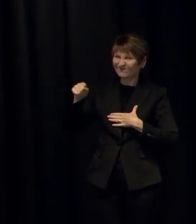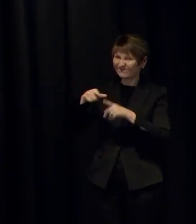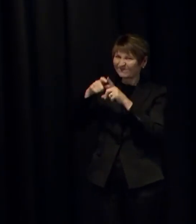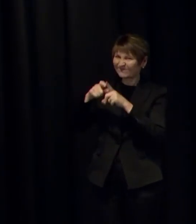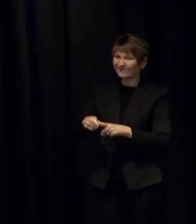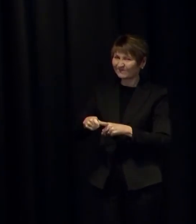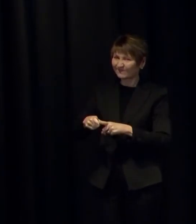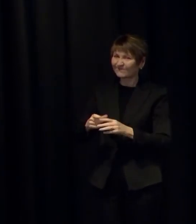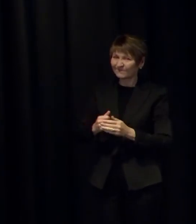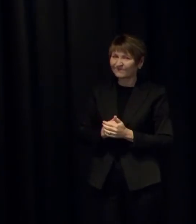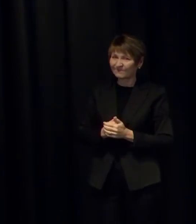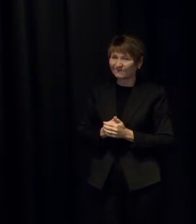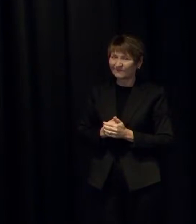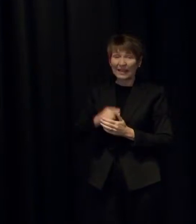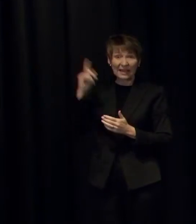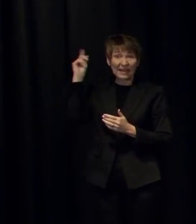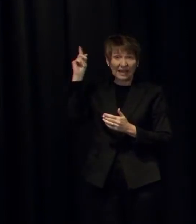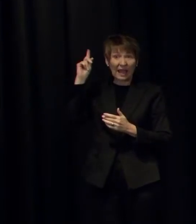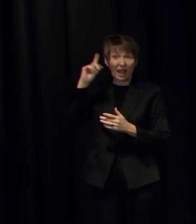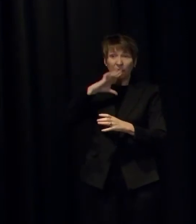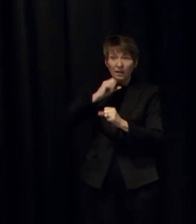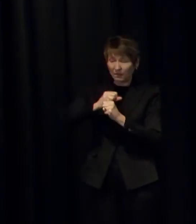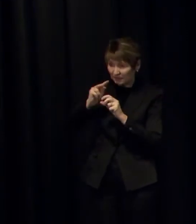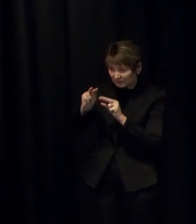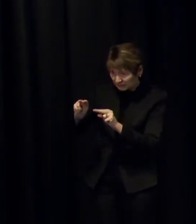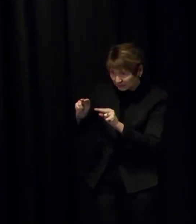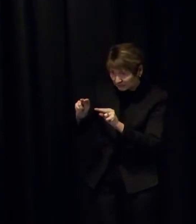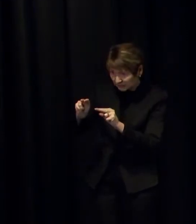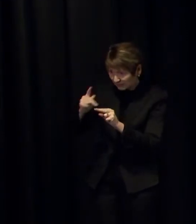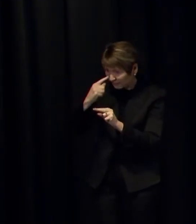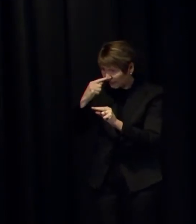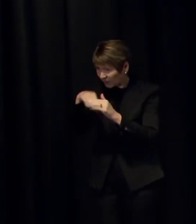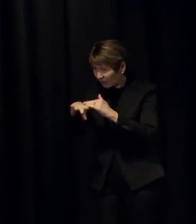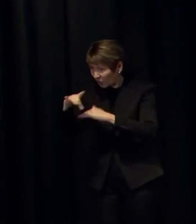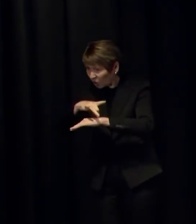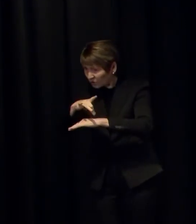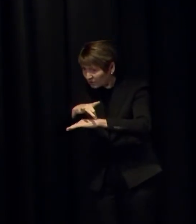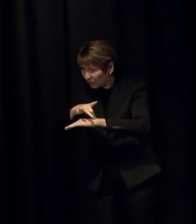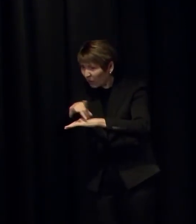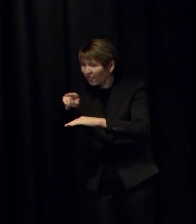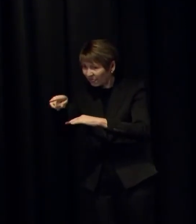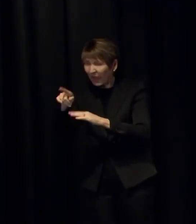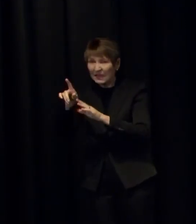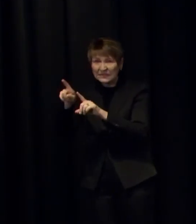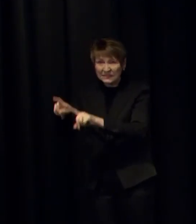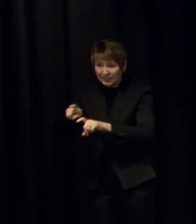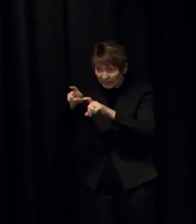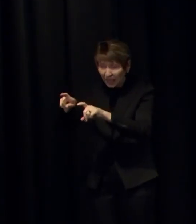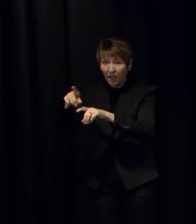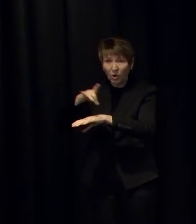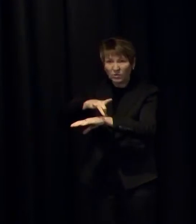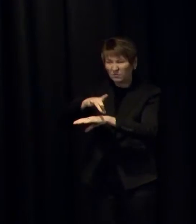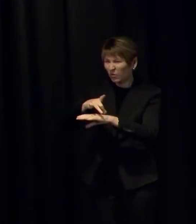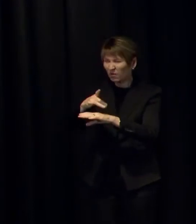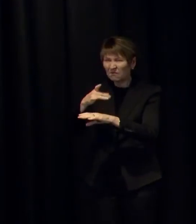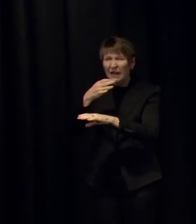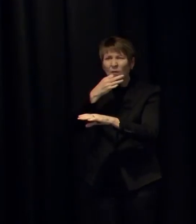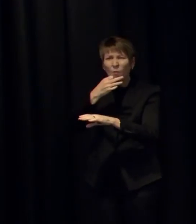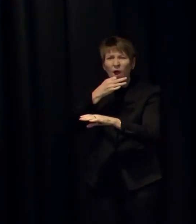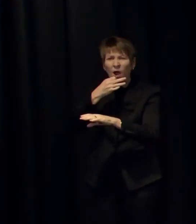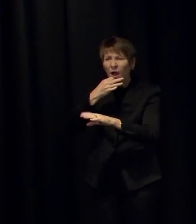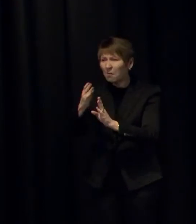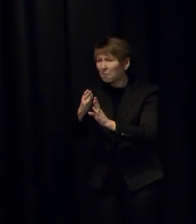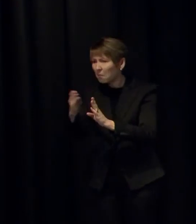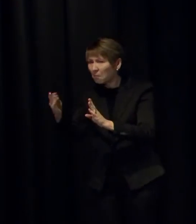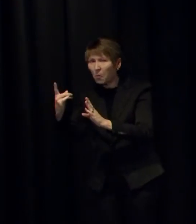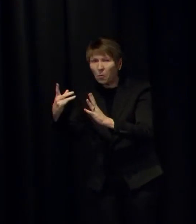so reduced length of stay, less people finishing up in hospital for a shorter period of time and being less unwell, is a